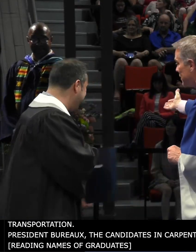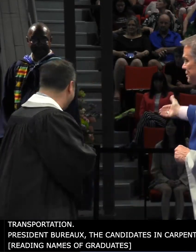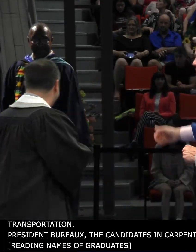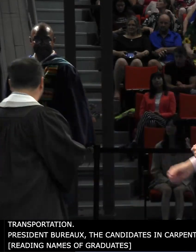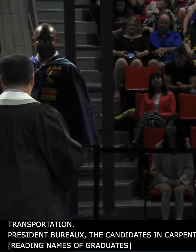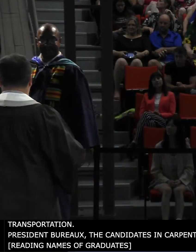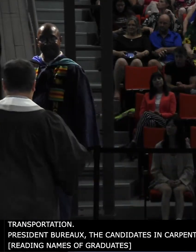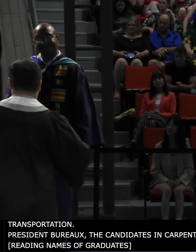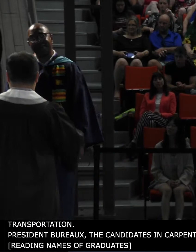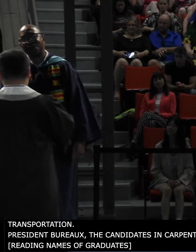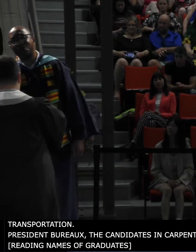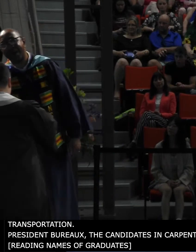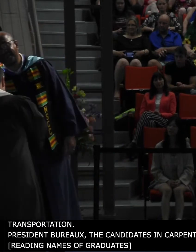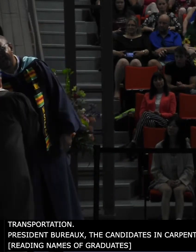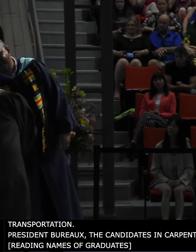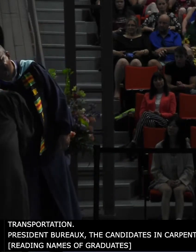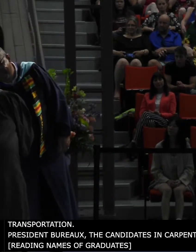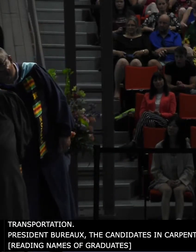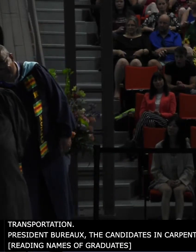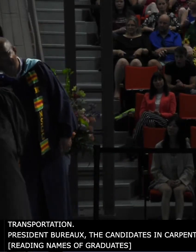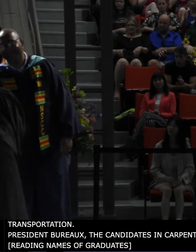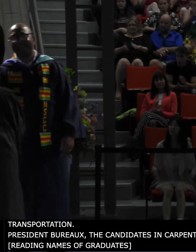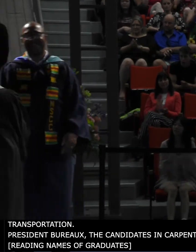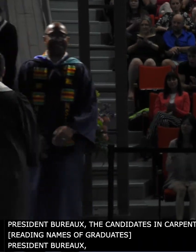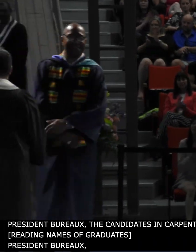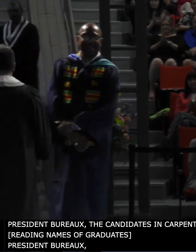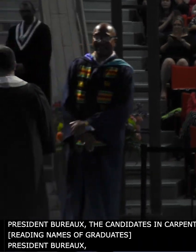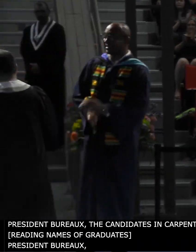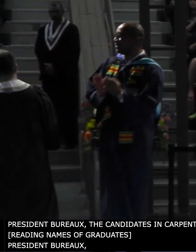President Bureau, the graduates and the certificate in carpentry.